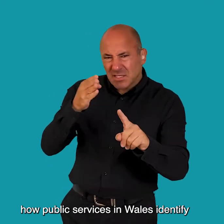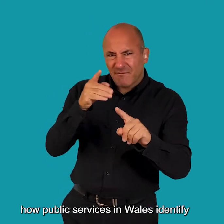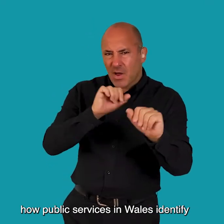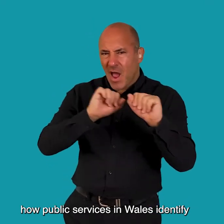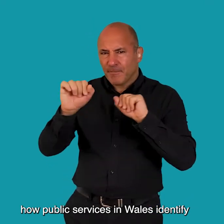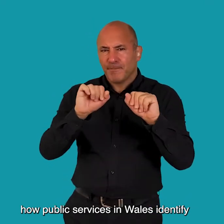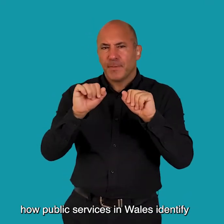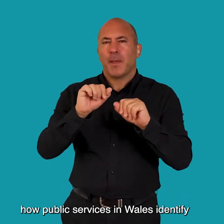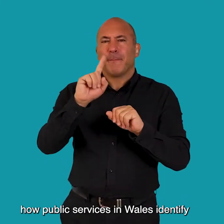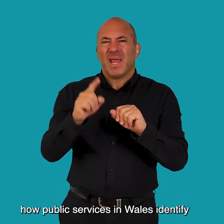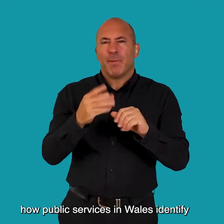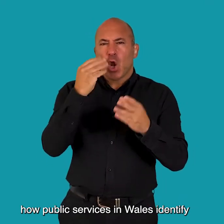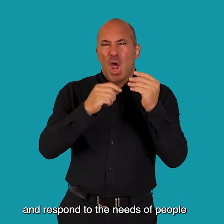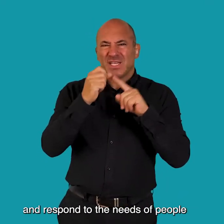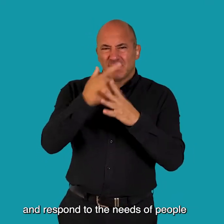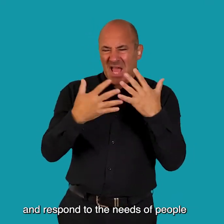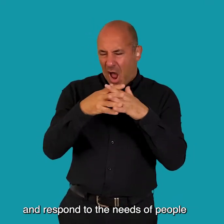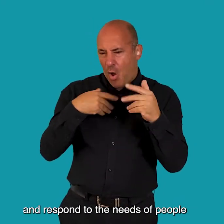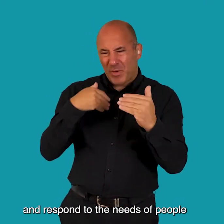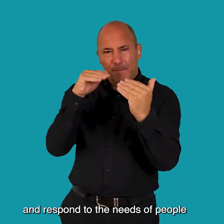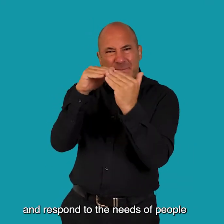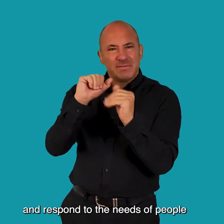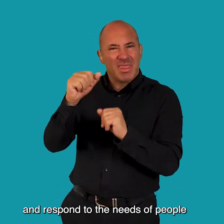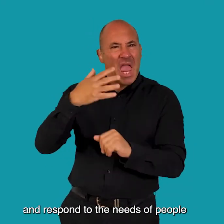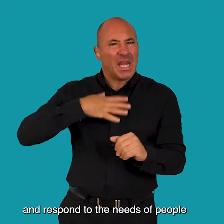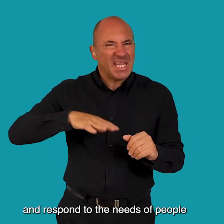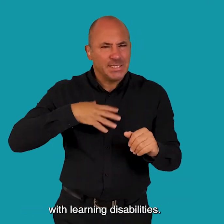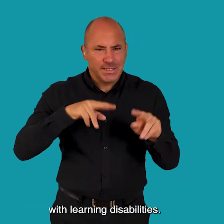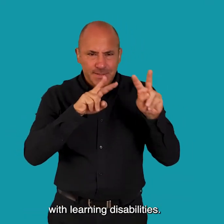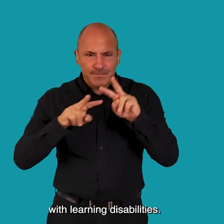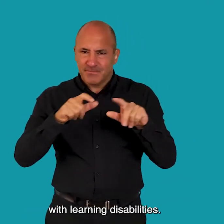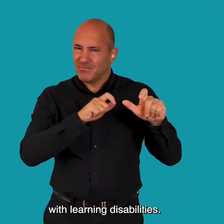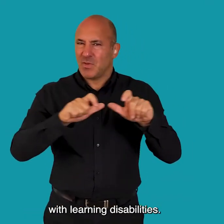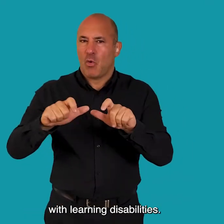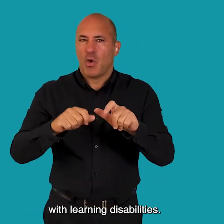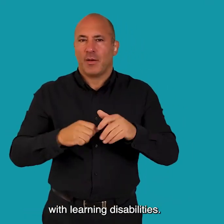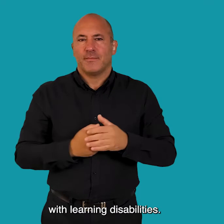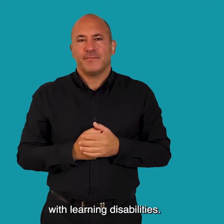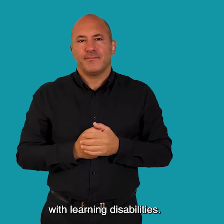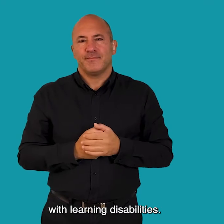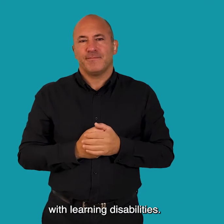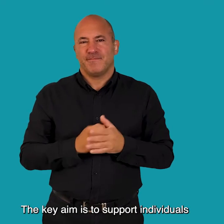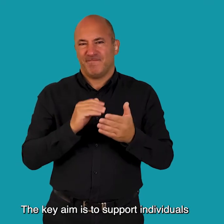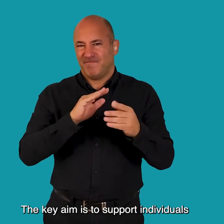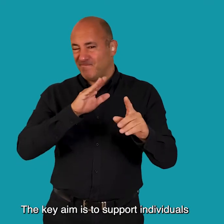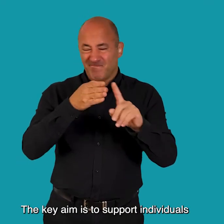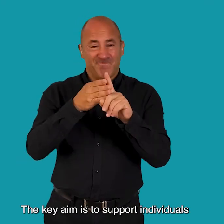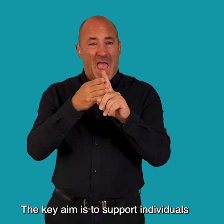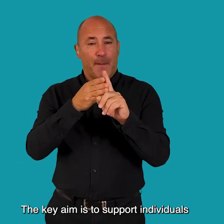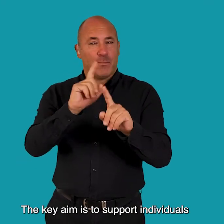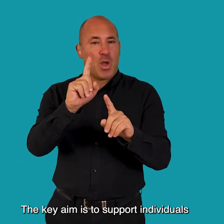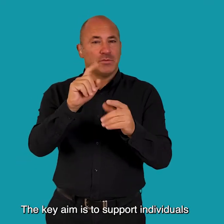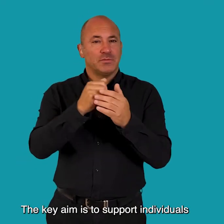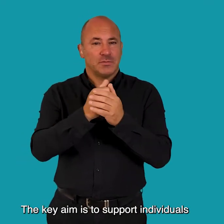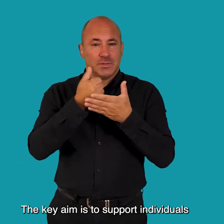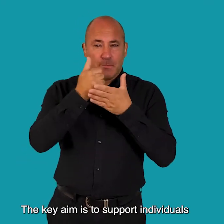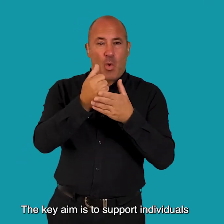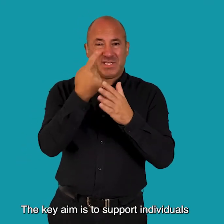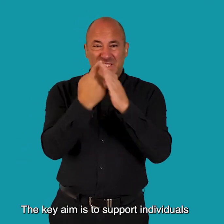Wales identify and respond to the needs of people with learning disabilities. The key aim is to support